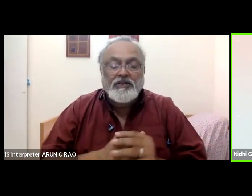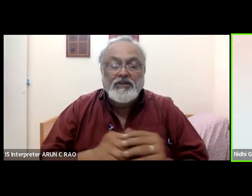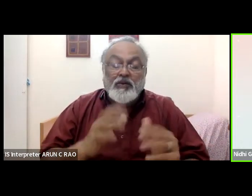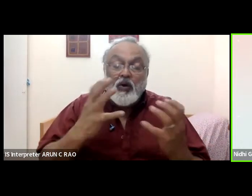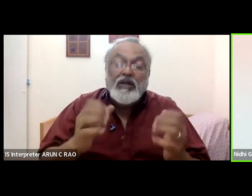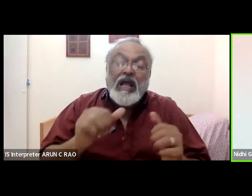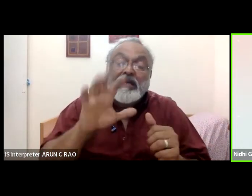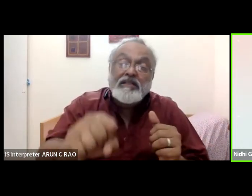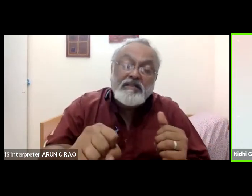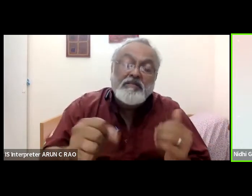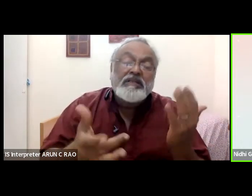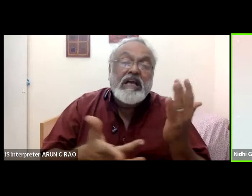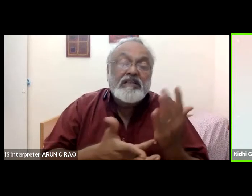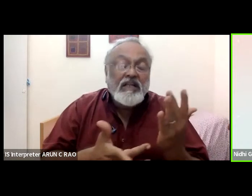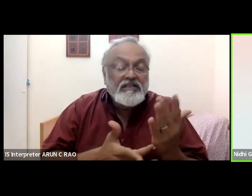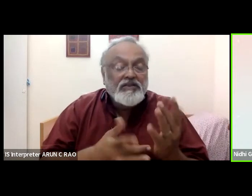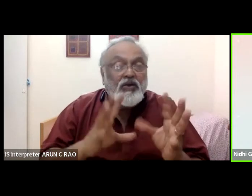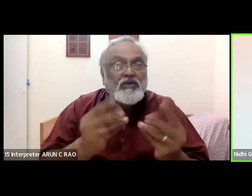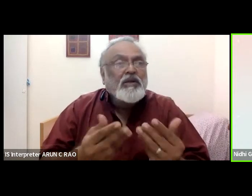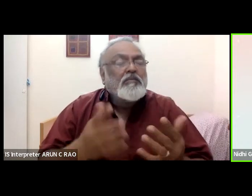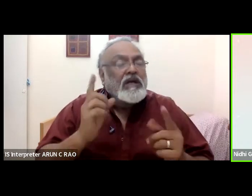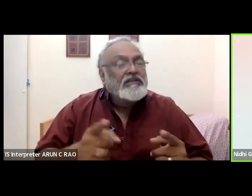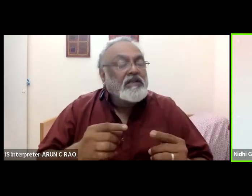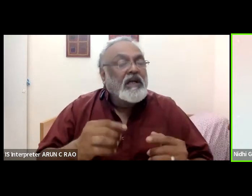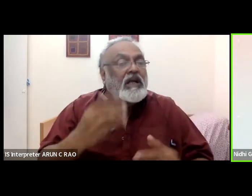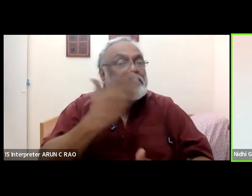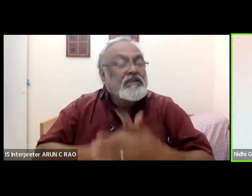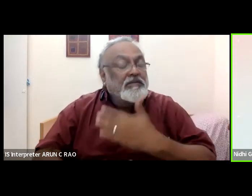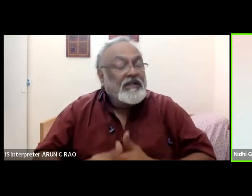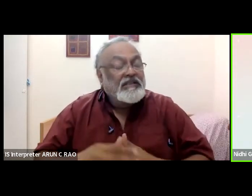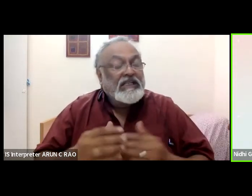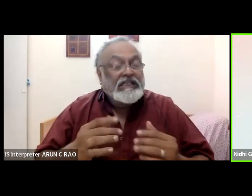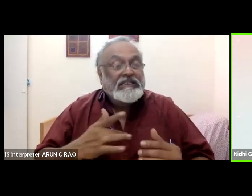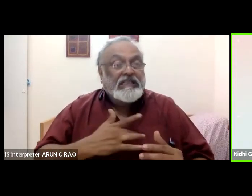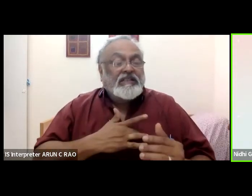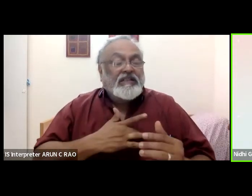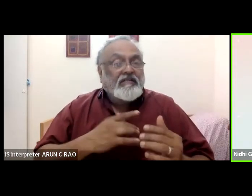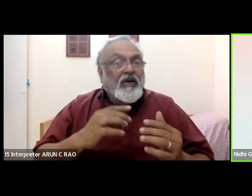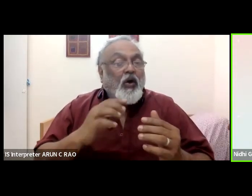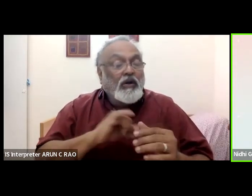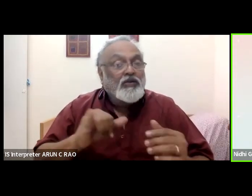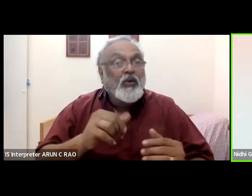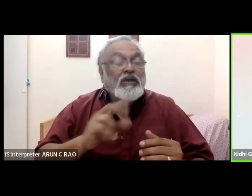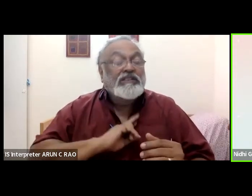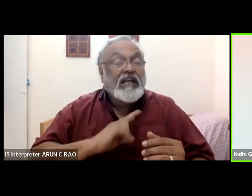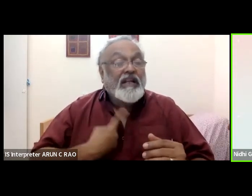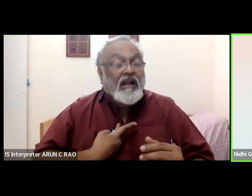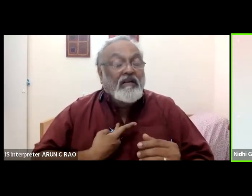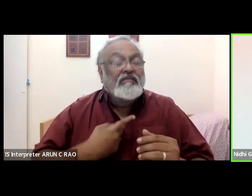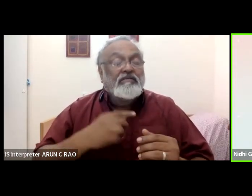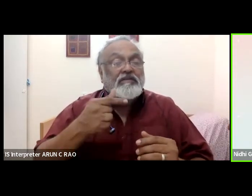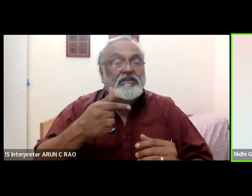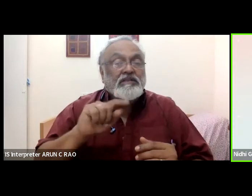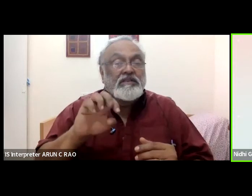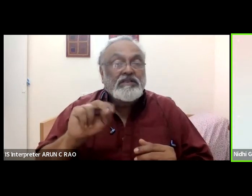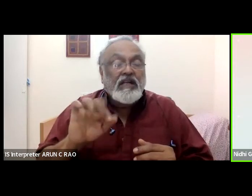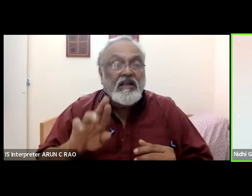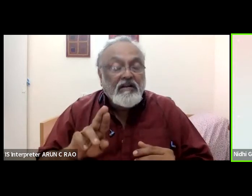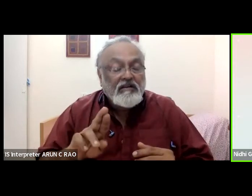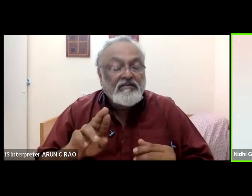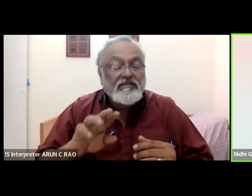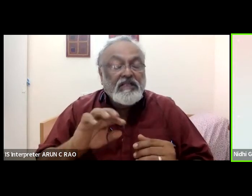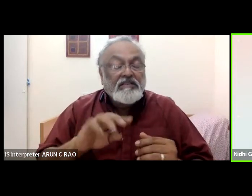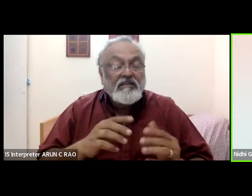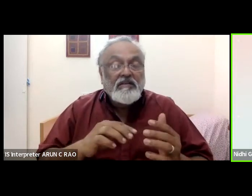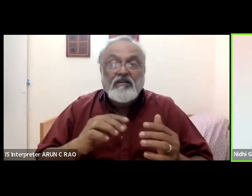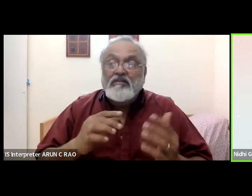being gender and disability sensitive is extremely, again, important, because what happens is when it comes to